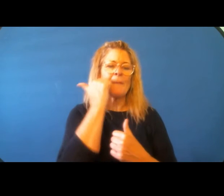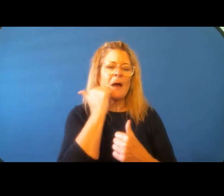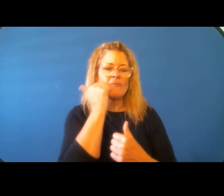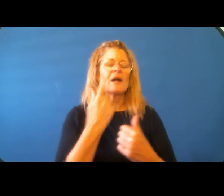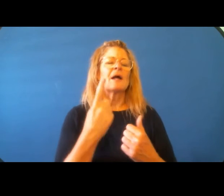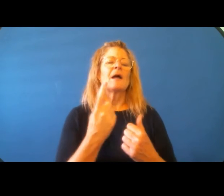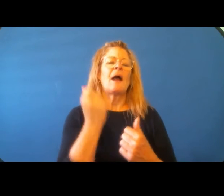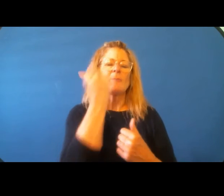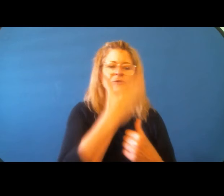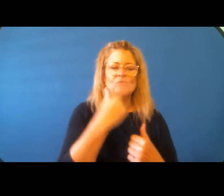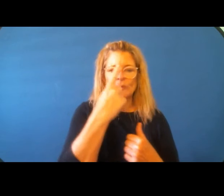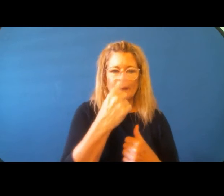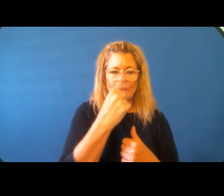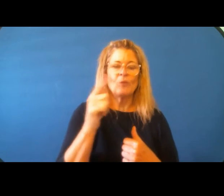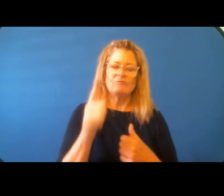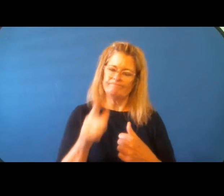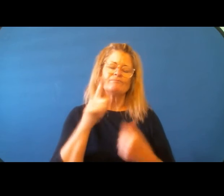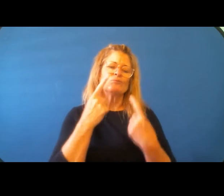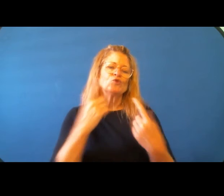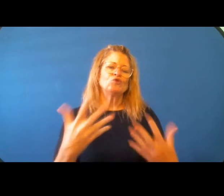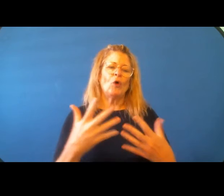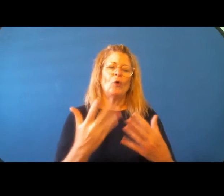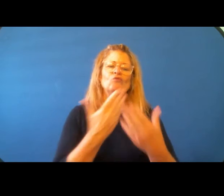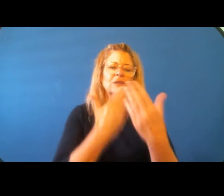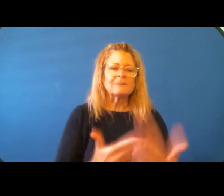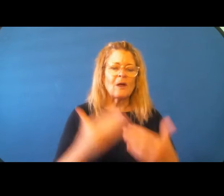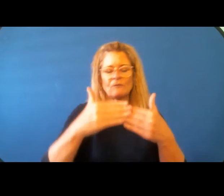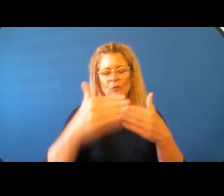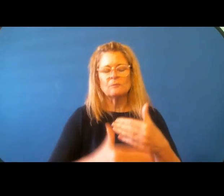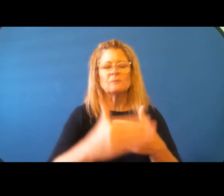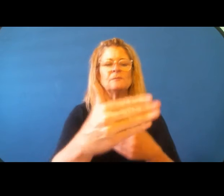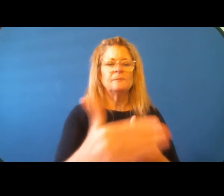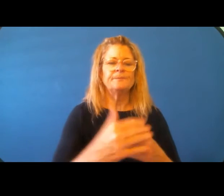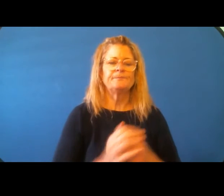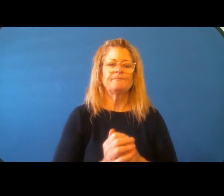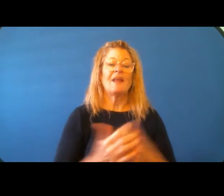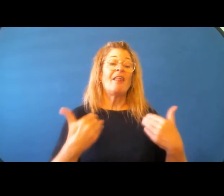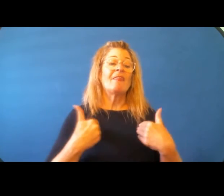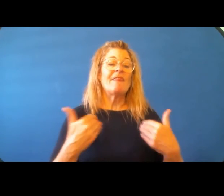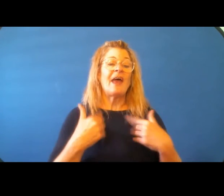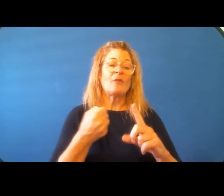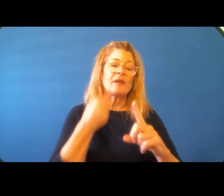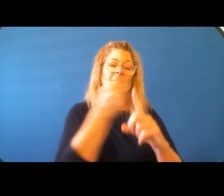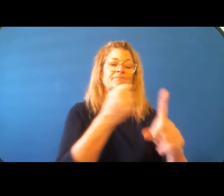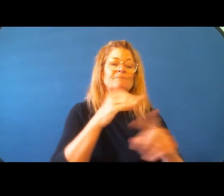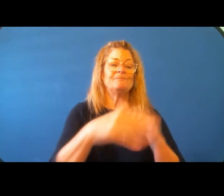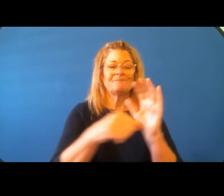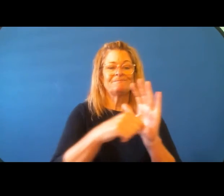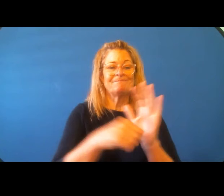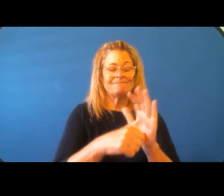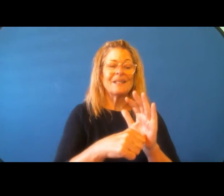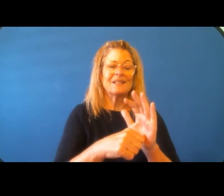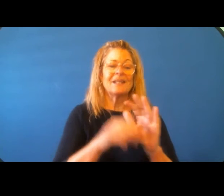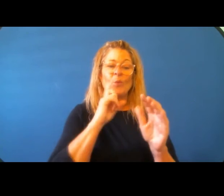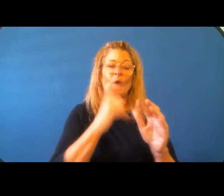cohesive, respectful way forward. The health and economic impacts of COVID-19 are being and will be felt more